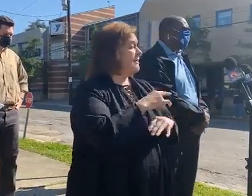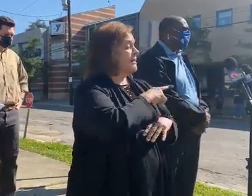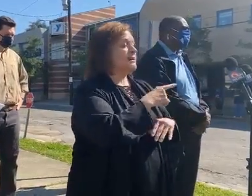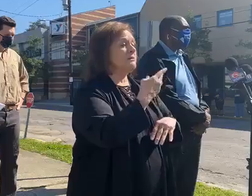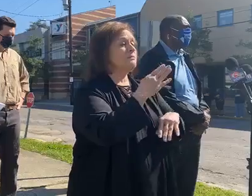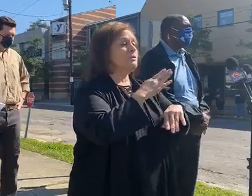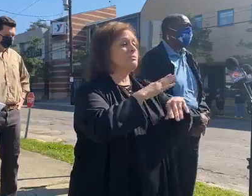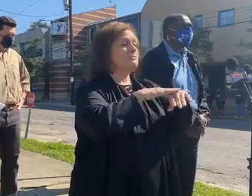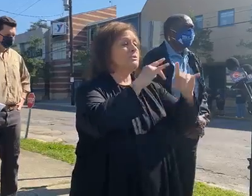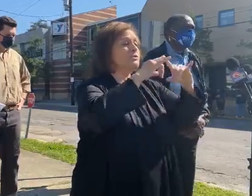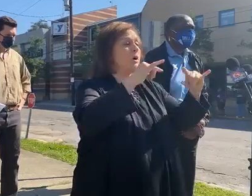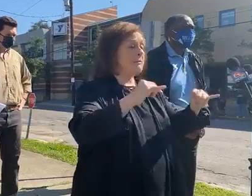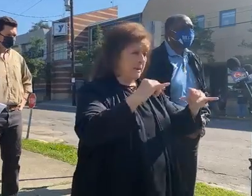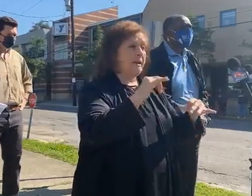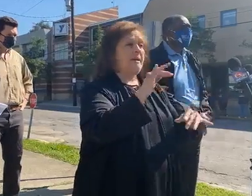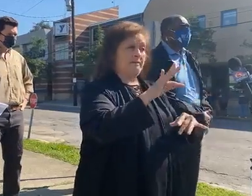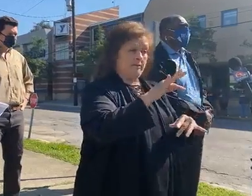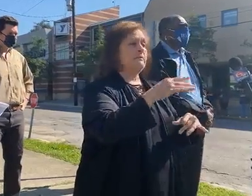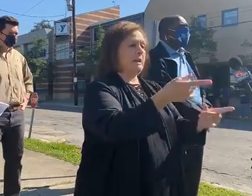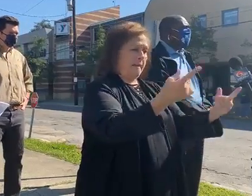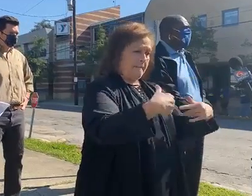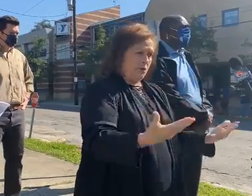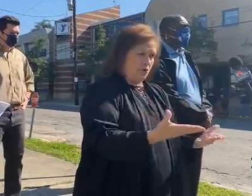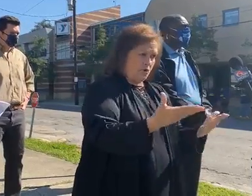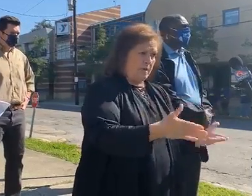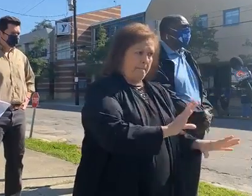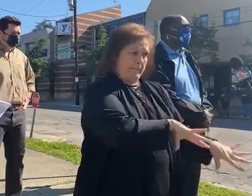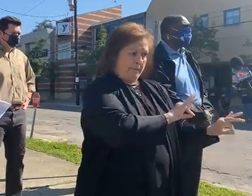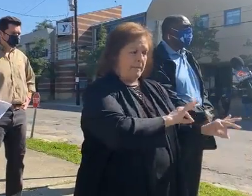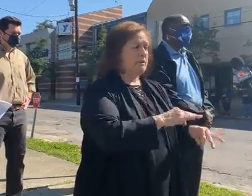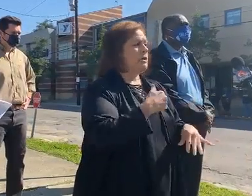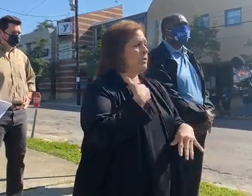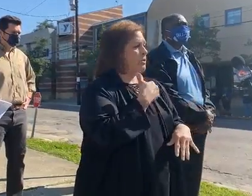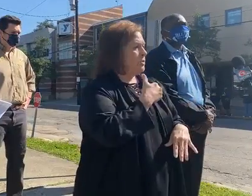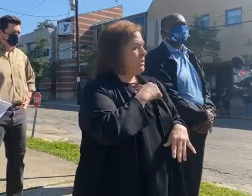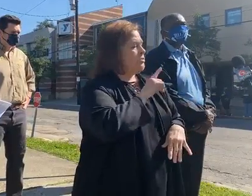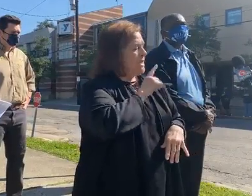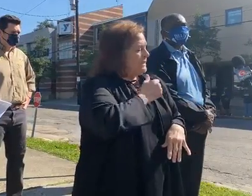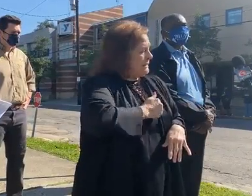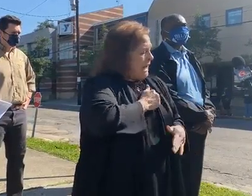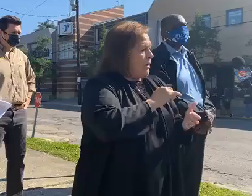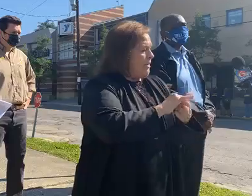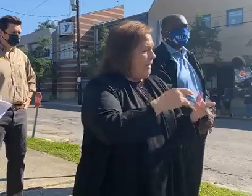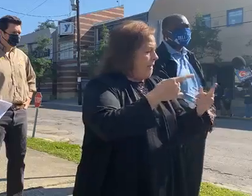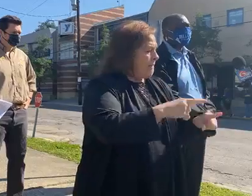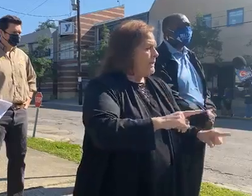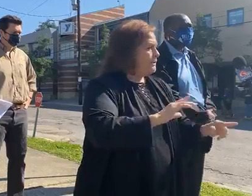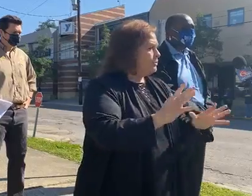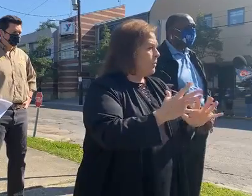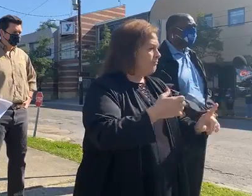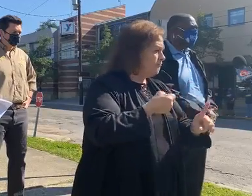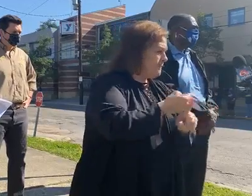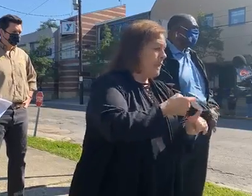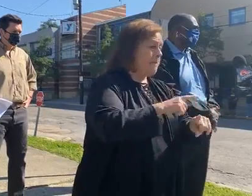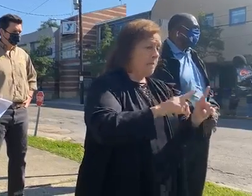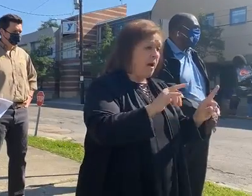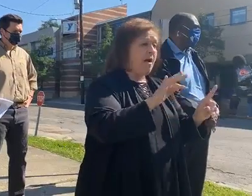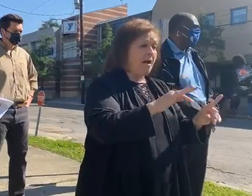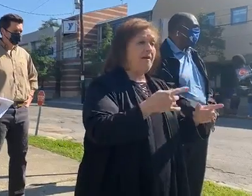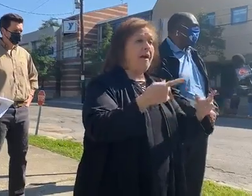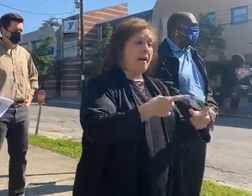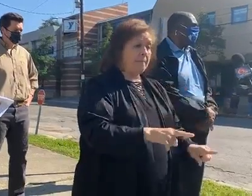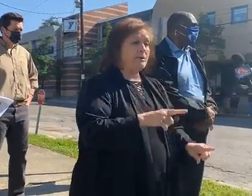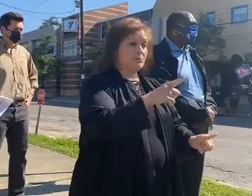you need them, please come and get them. We are, again, very sorrowful that this storm hit us, but if you've got to be hit by a